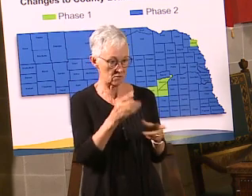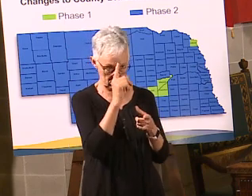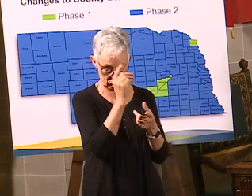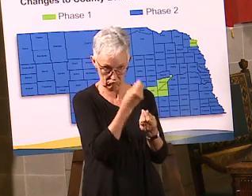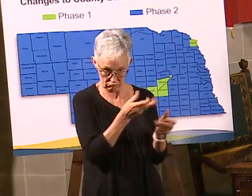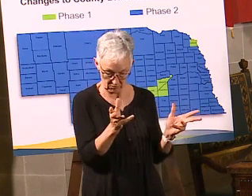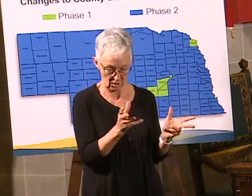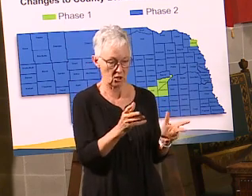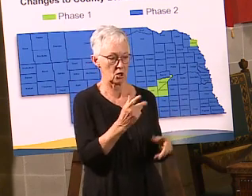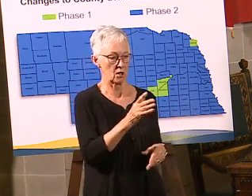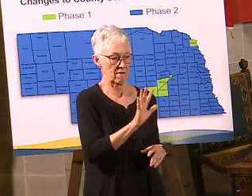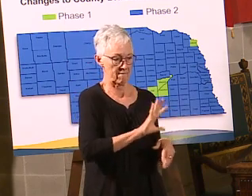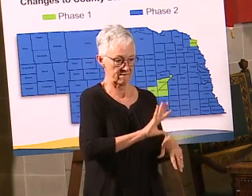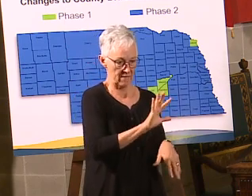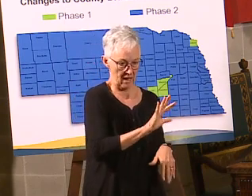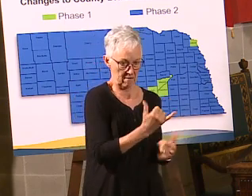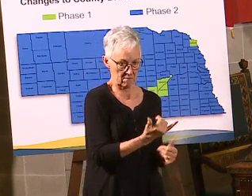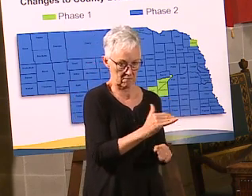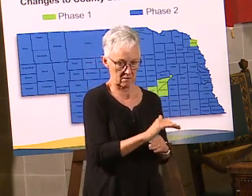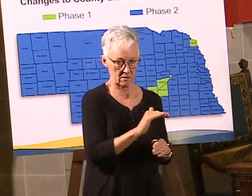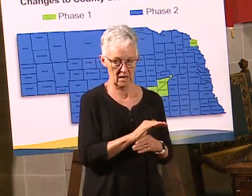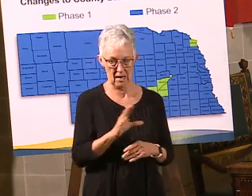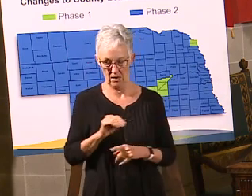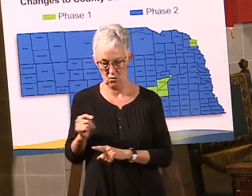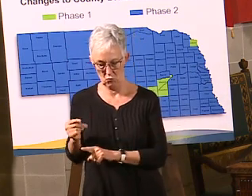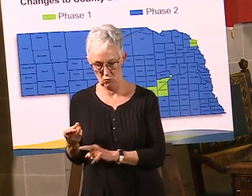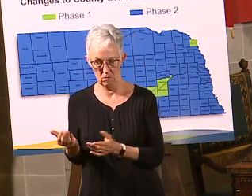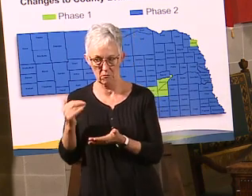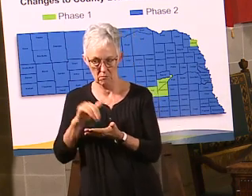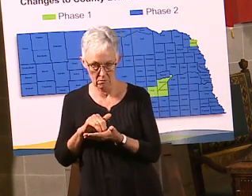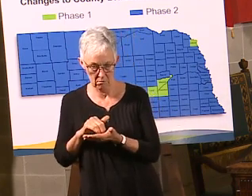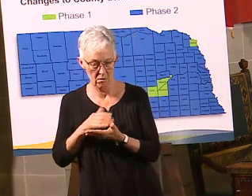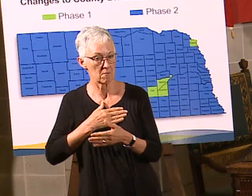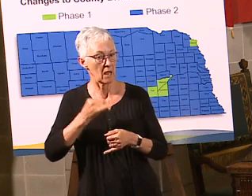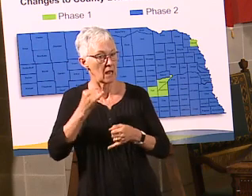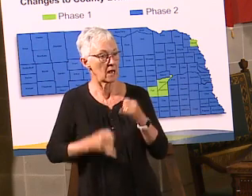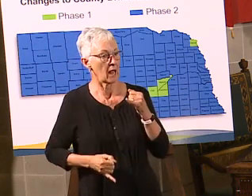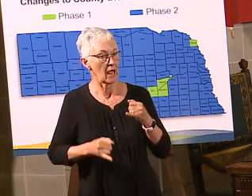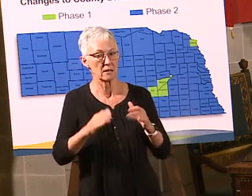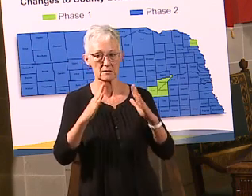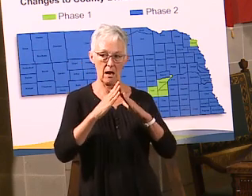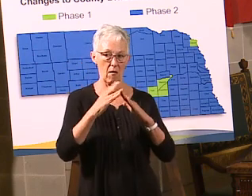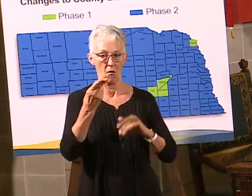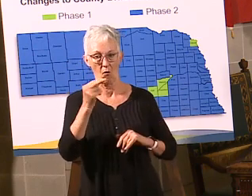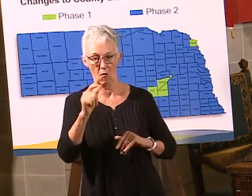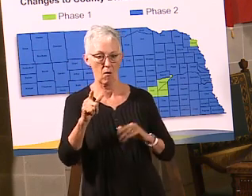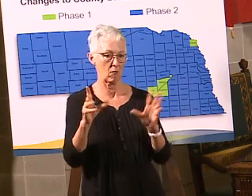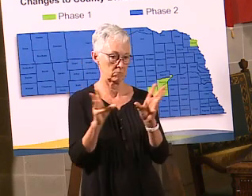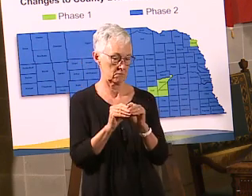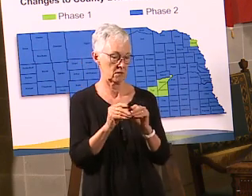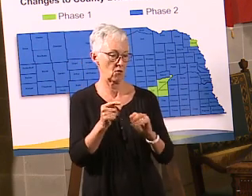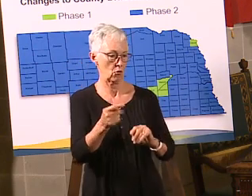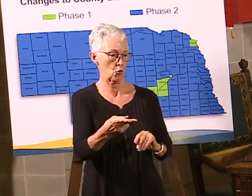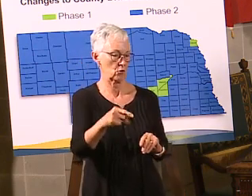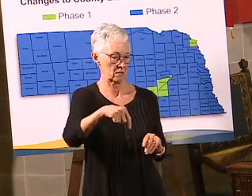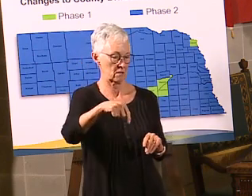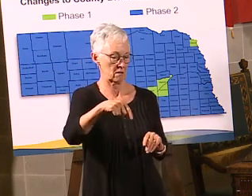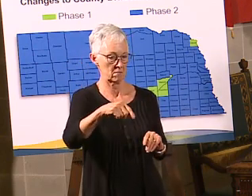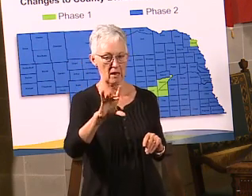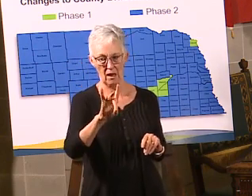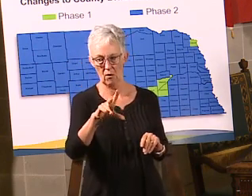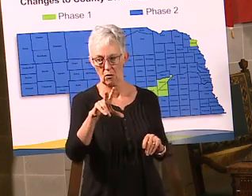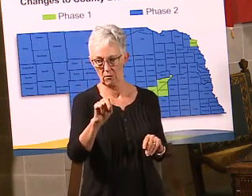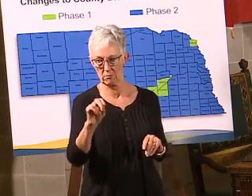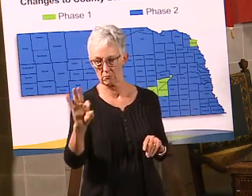again. I will do my last town hall on NET rather, on Thursday night from 8:30